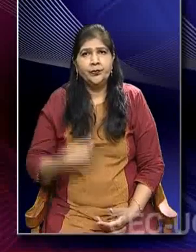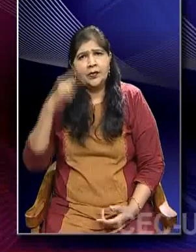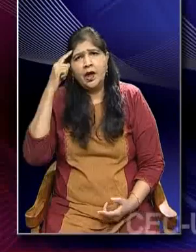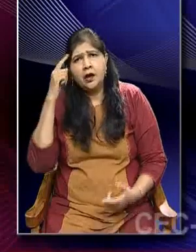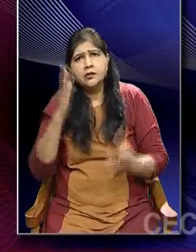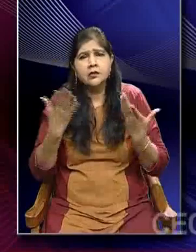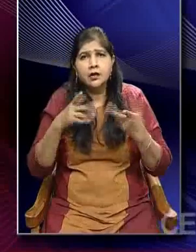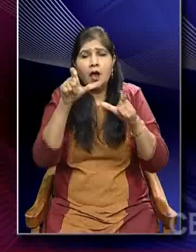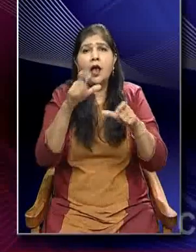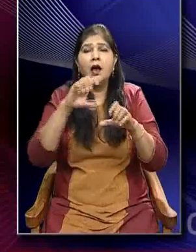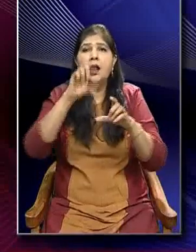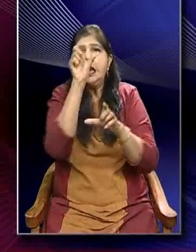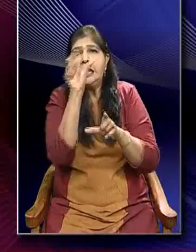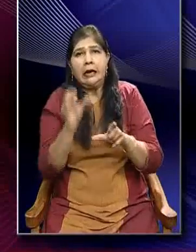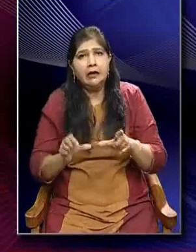Understanding the term